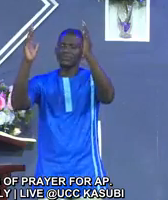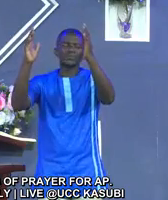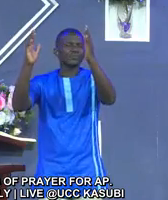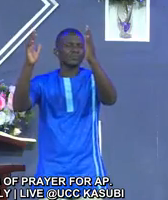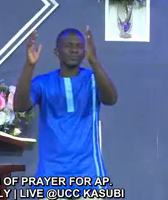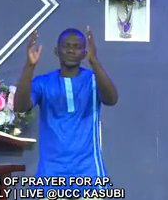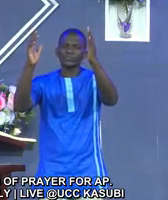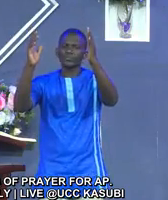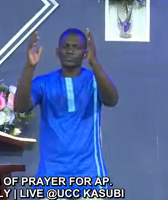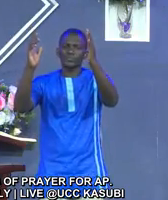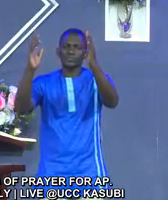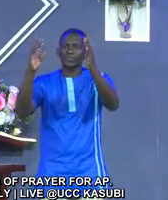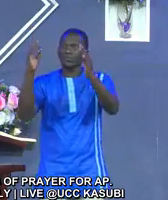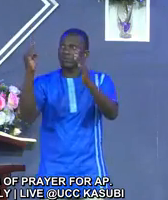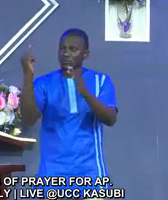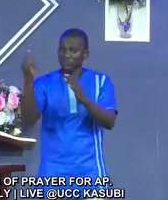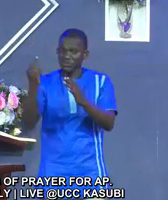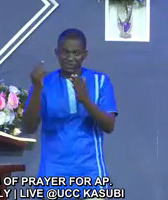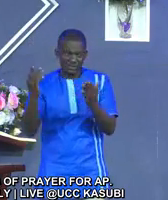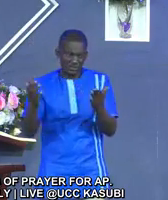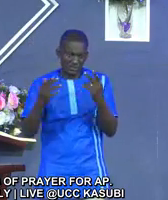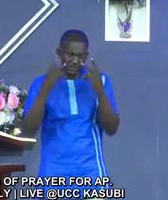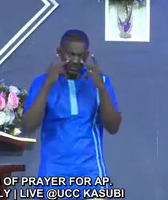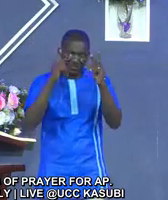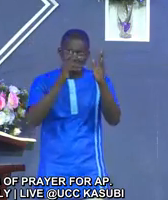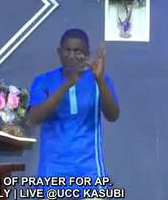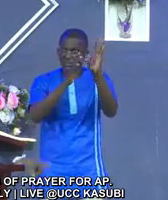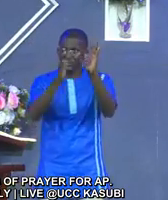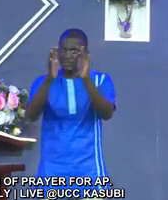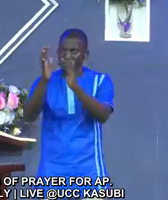Hallelujah. Look to